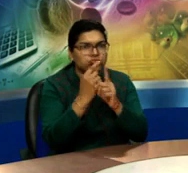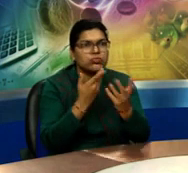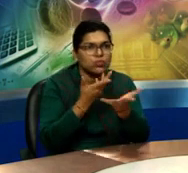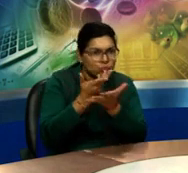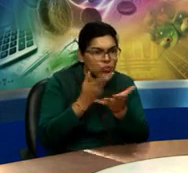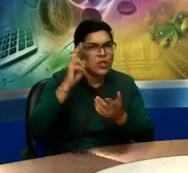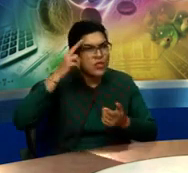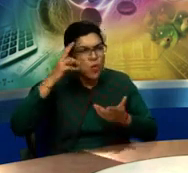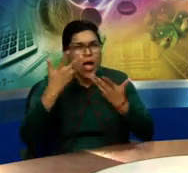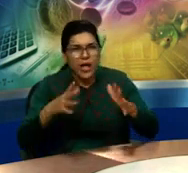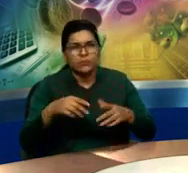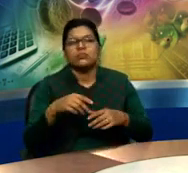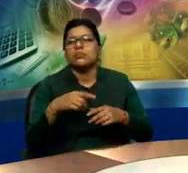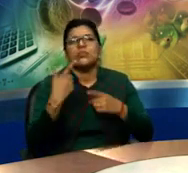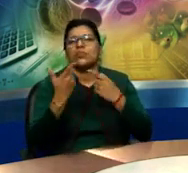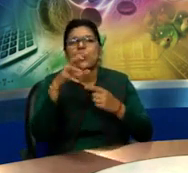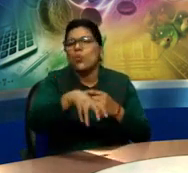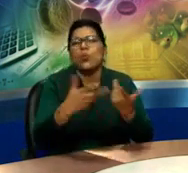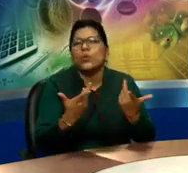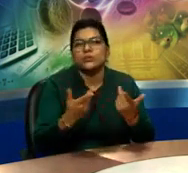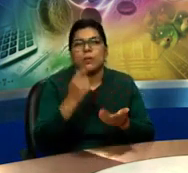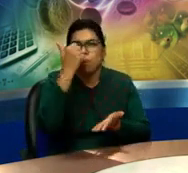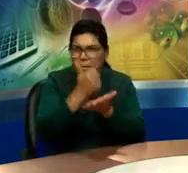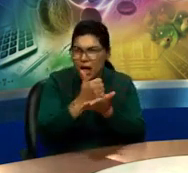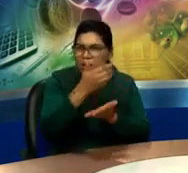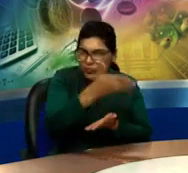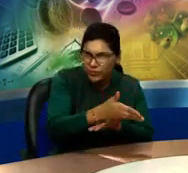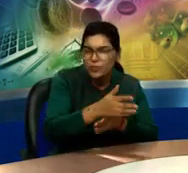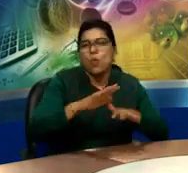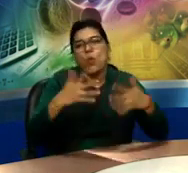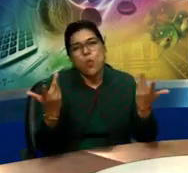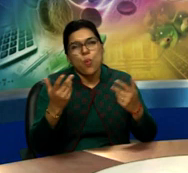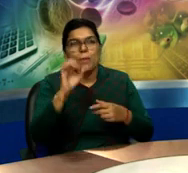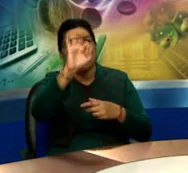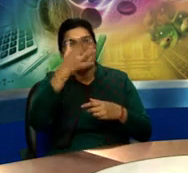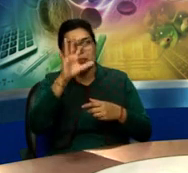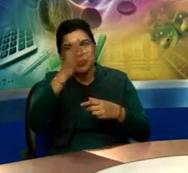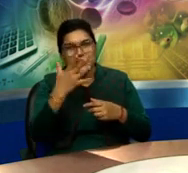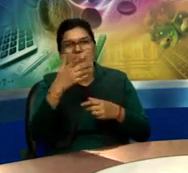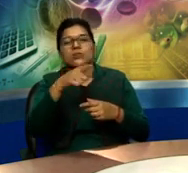office, thus lowering the image of the organization in bank, electricity, etc.